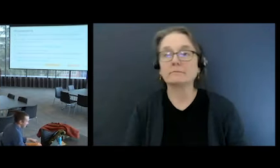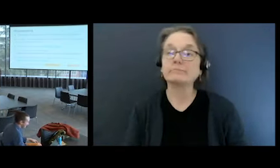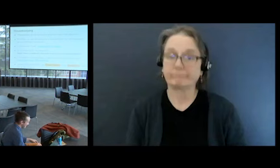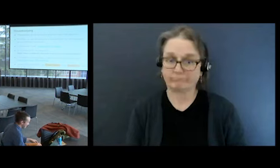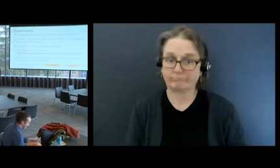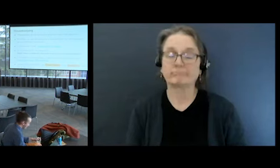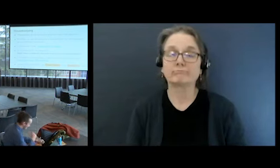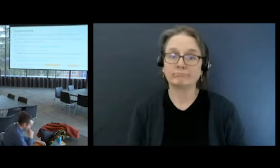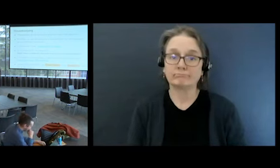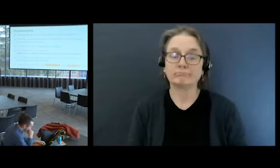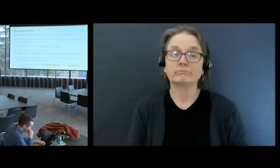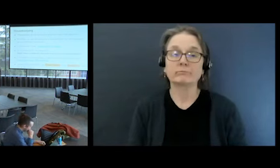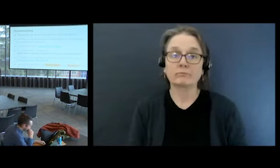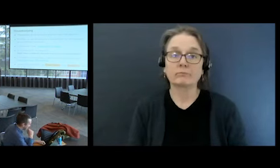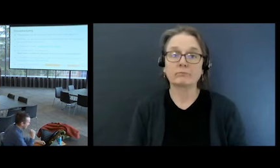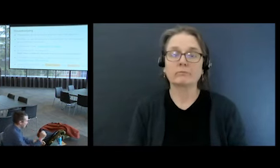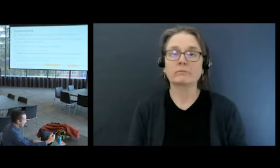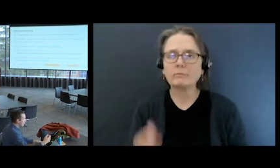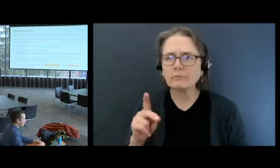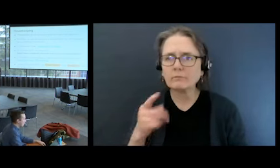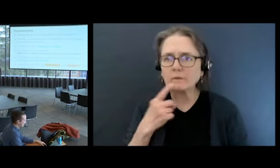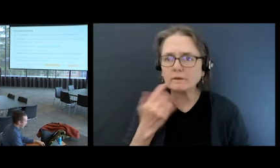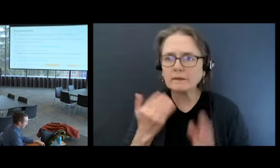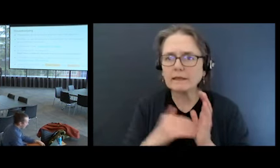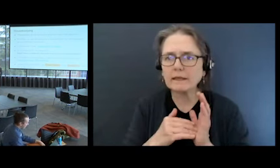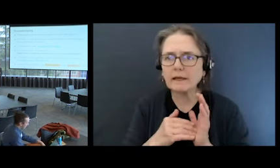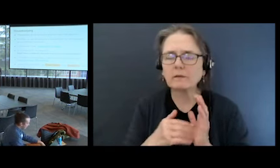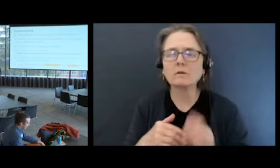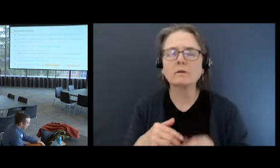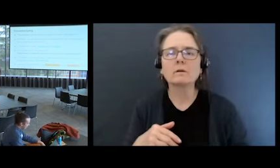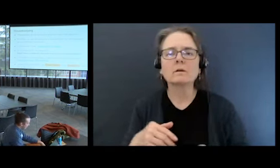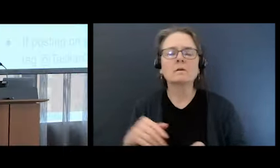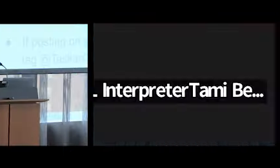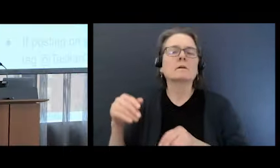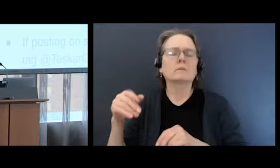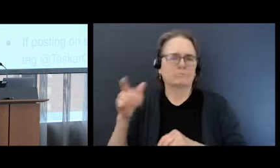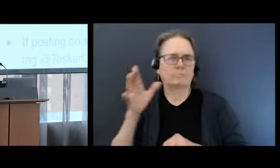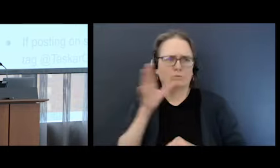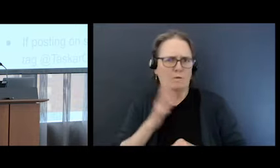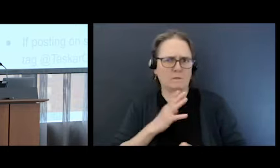I'm so sorry, I couldn't hear you. Say that again. I was just going to say you. Okay. Okay.